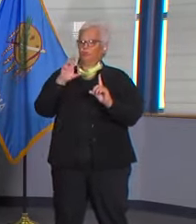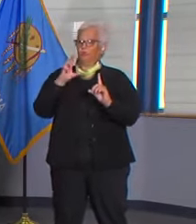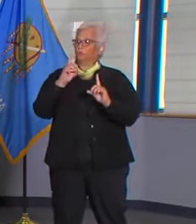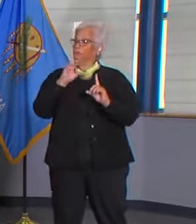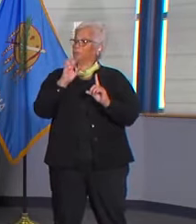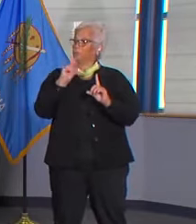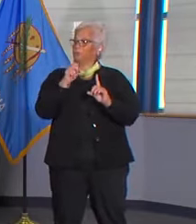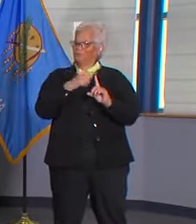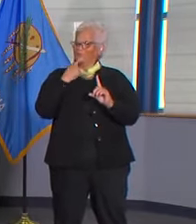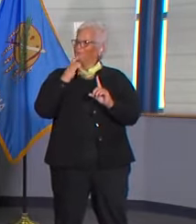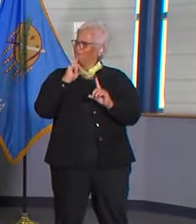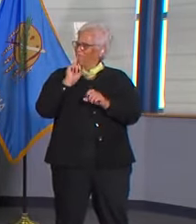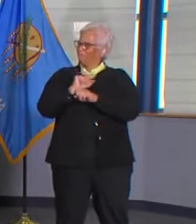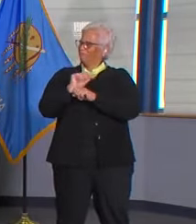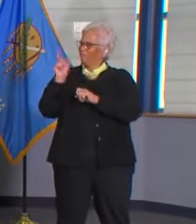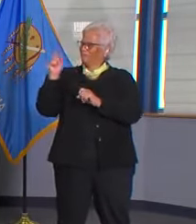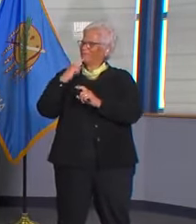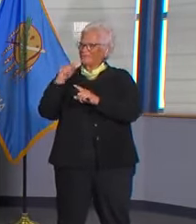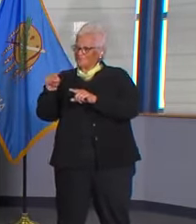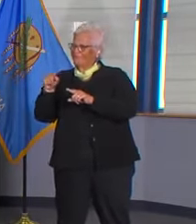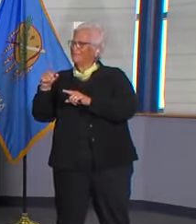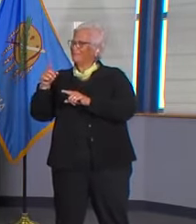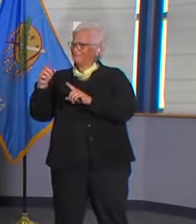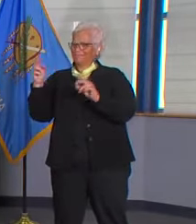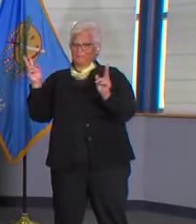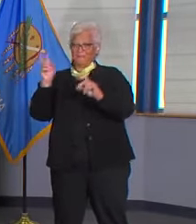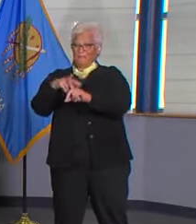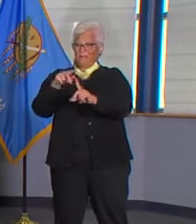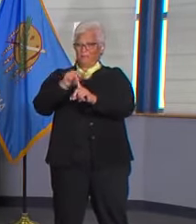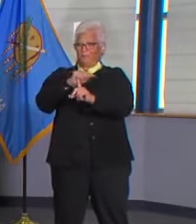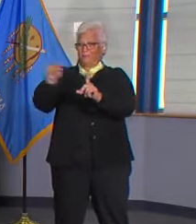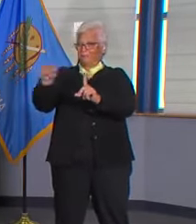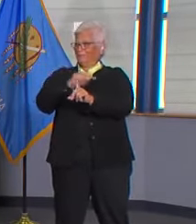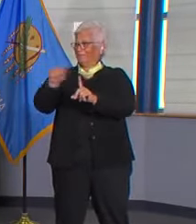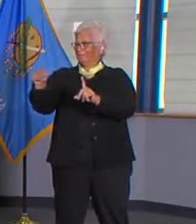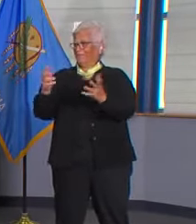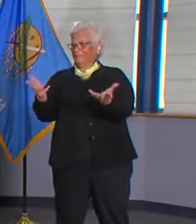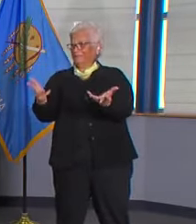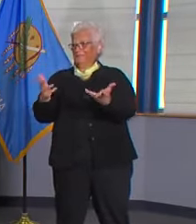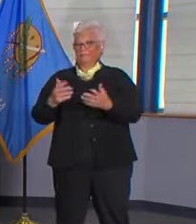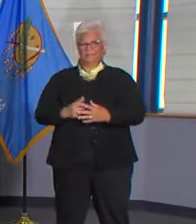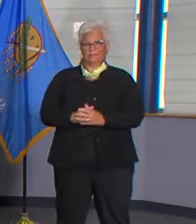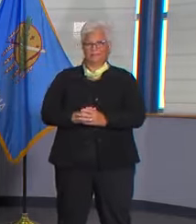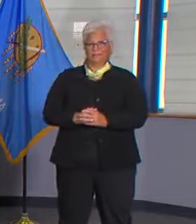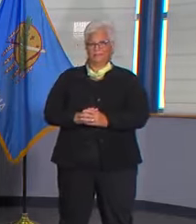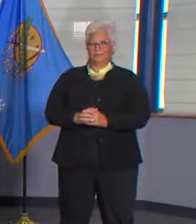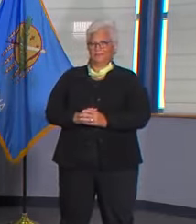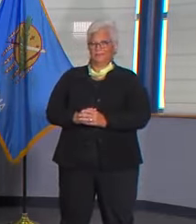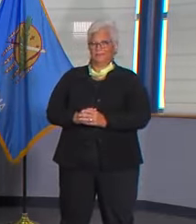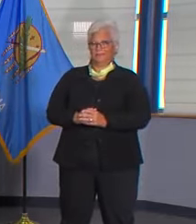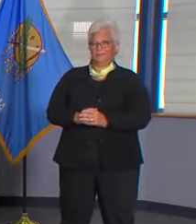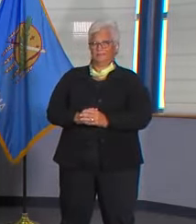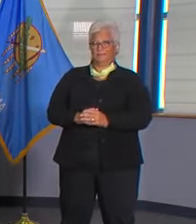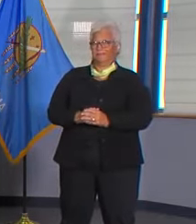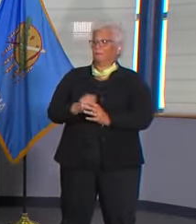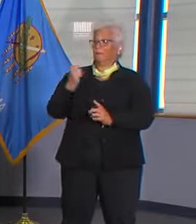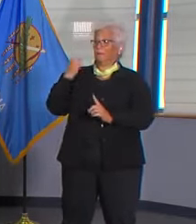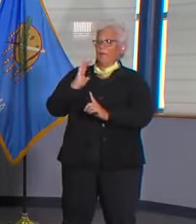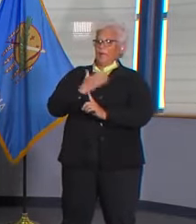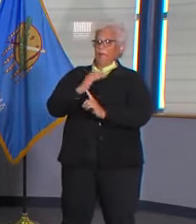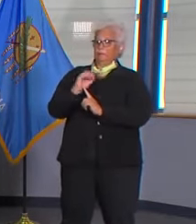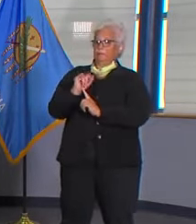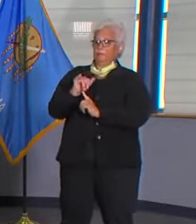here. The other thing that he's brought up out of that report, which I wholeheartedly agree with,